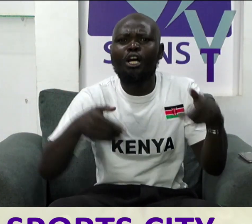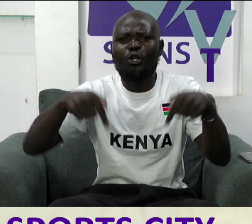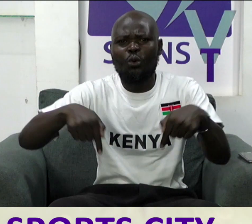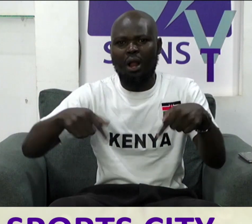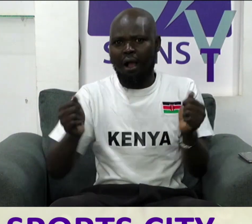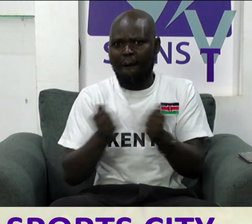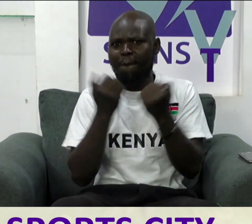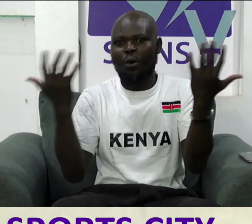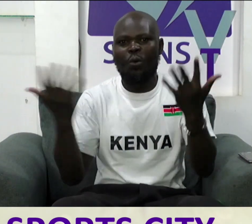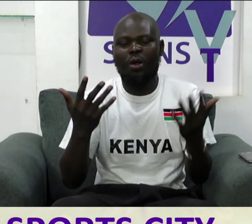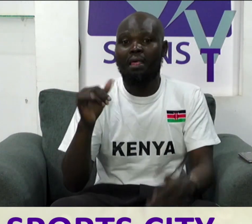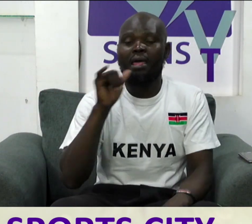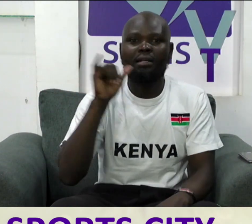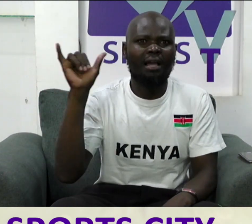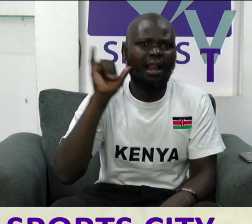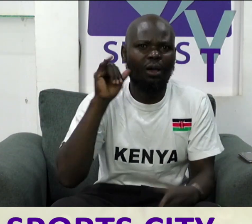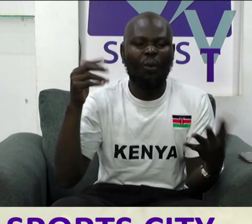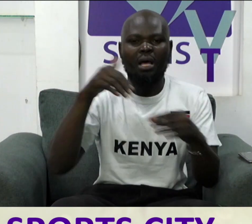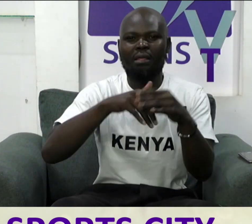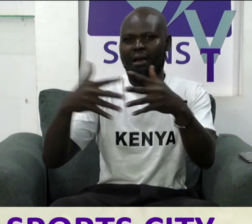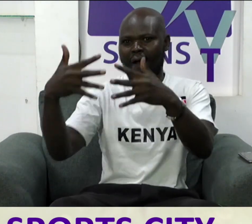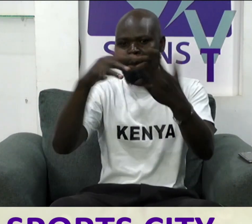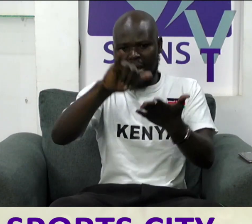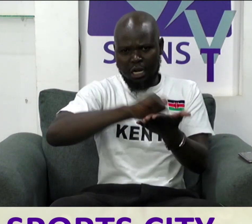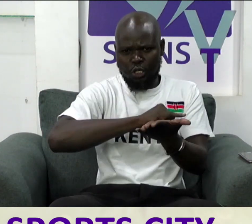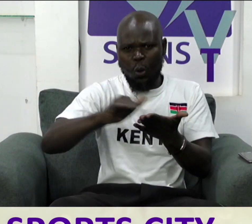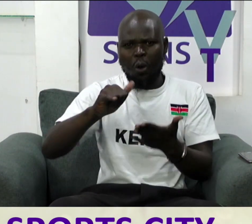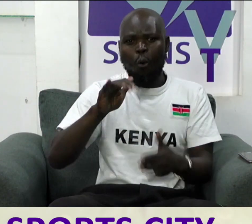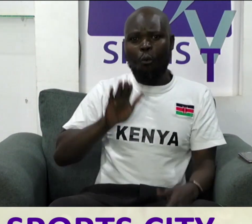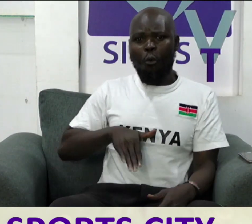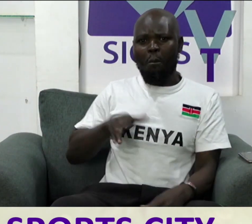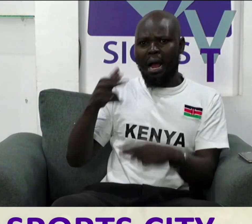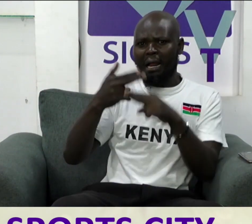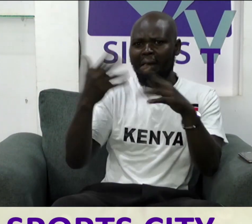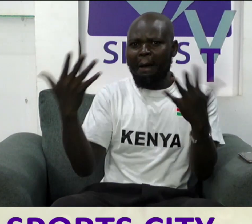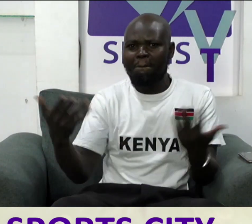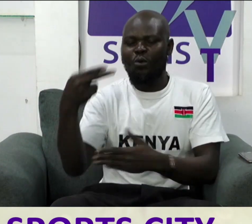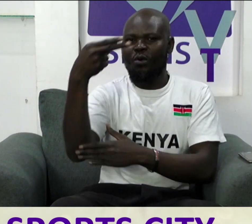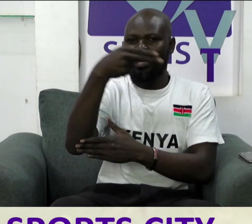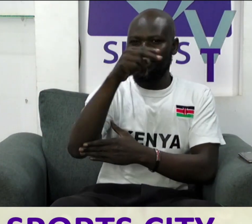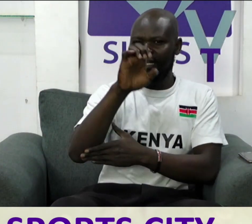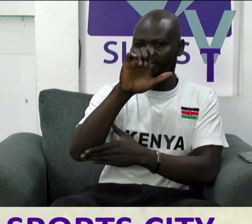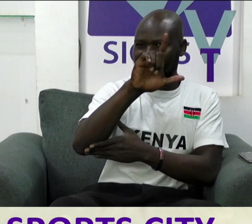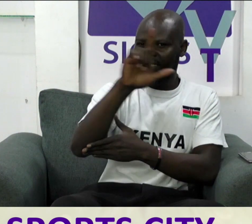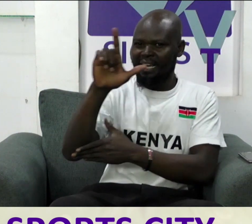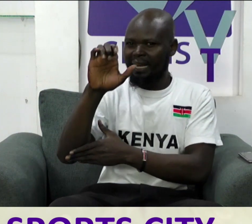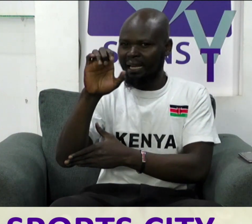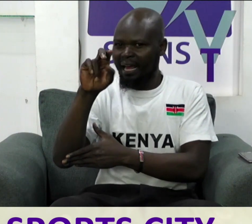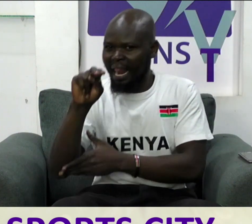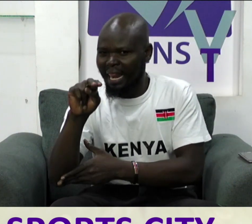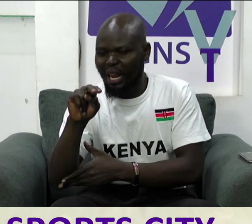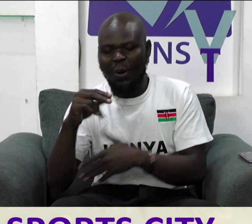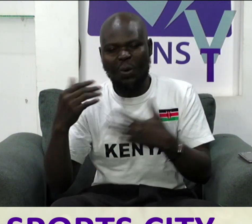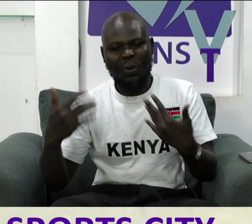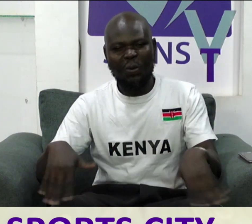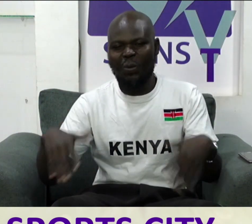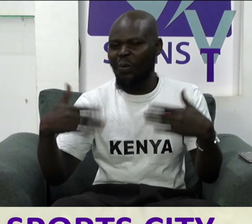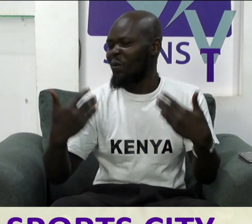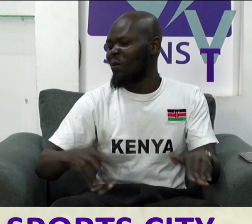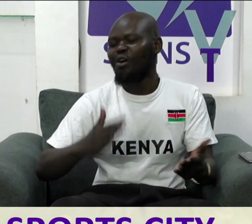Okay, that aside. So let's know what happened yesterday in New York, where we had Hellen